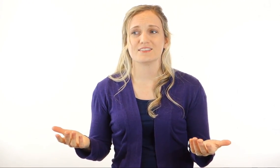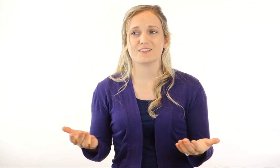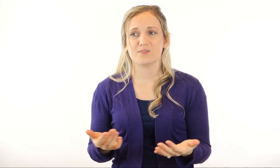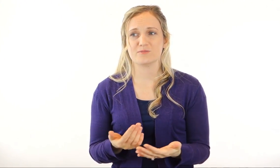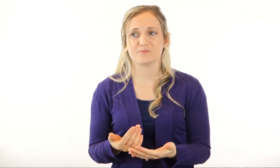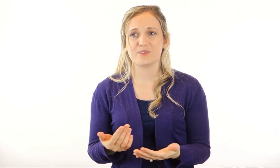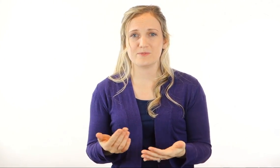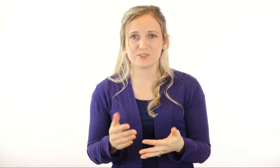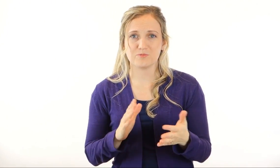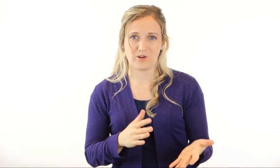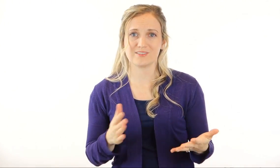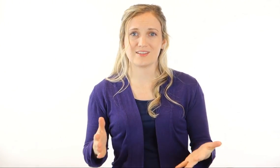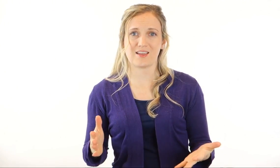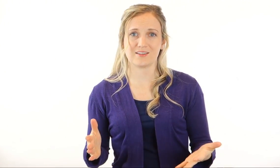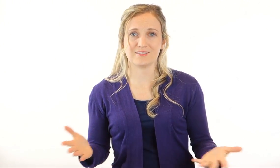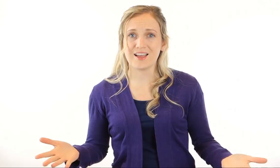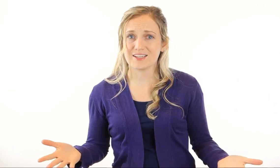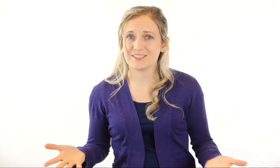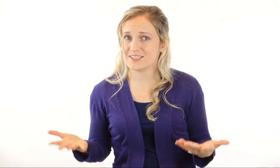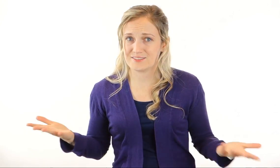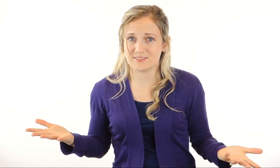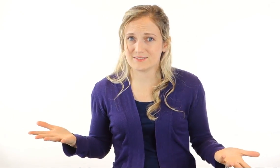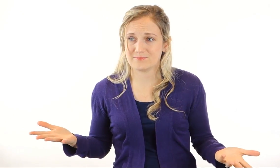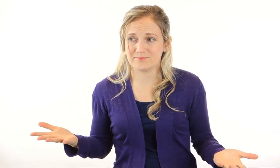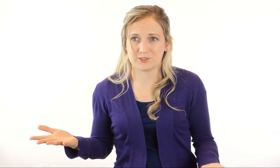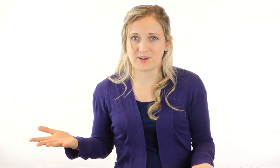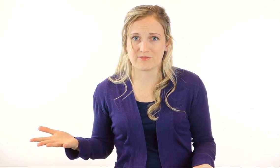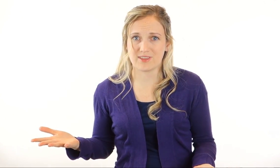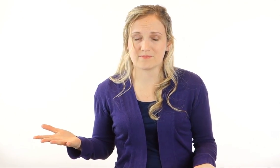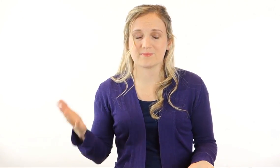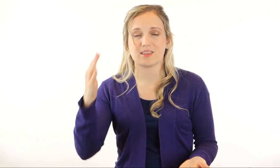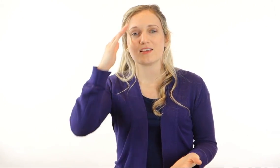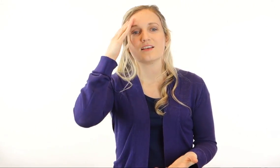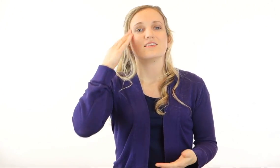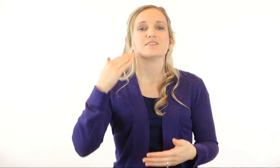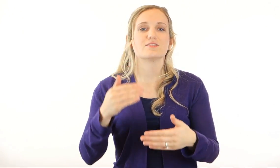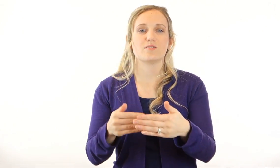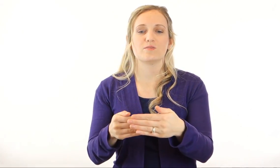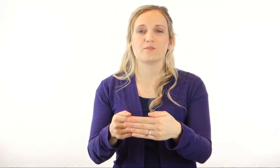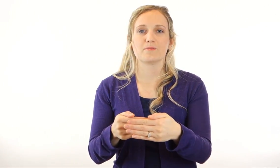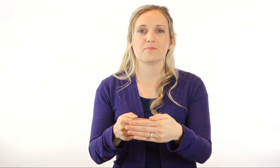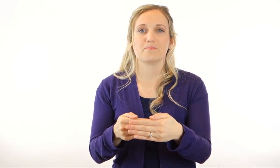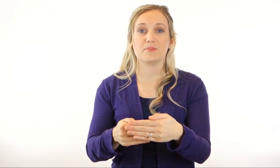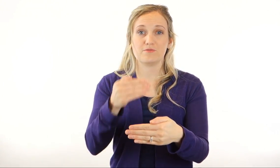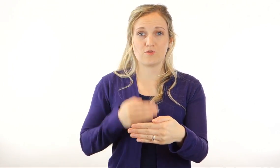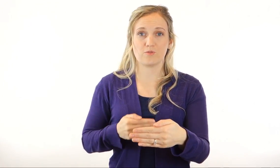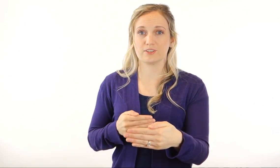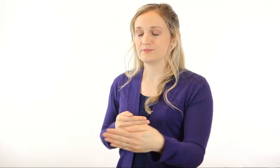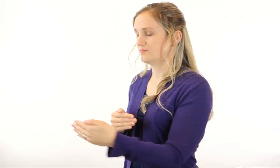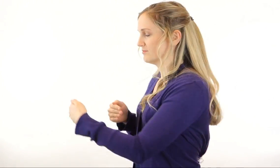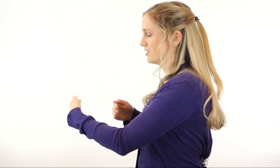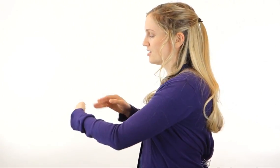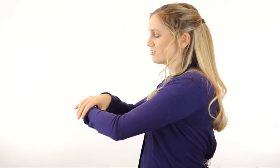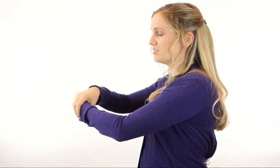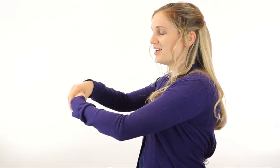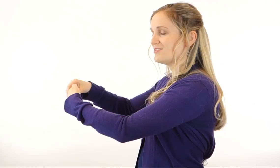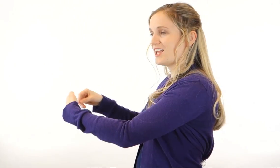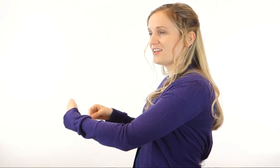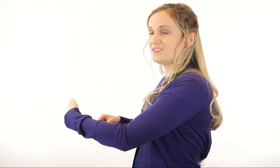you know, maybe just one sign, a line is what's right for them. So before, so your left hand